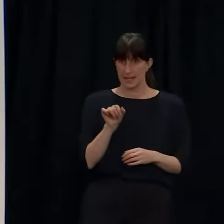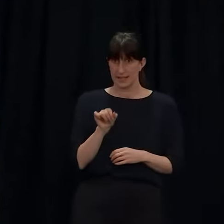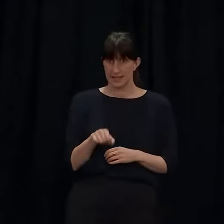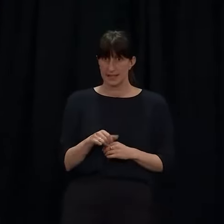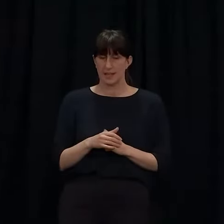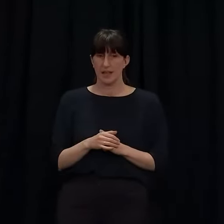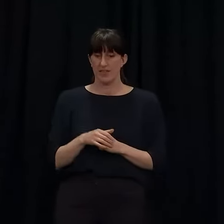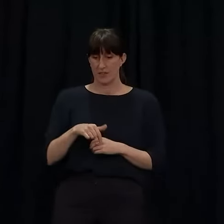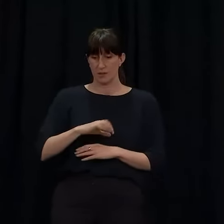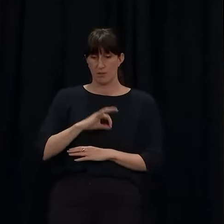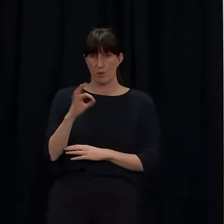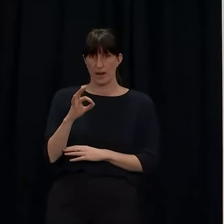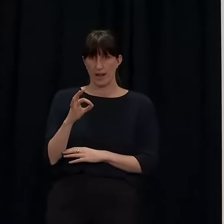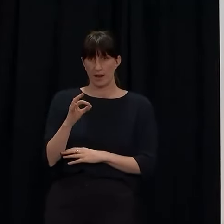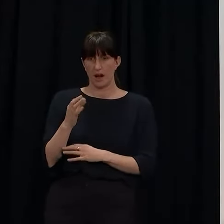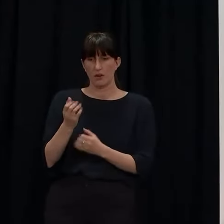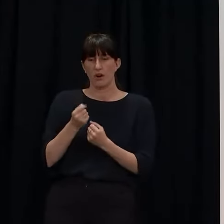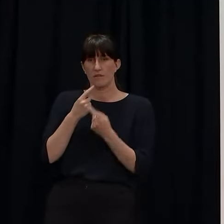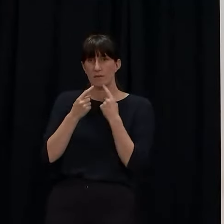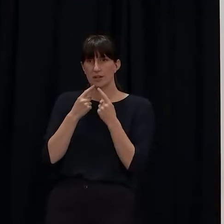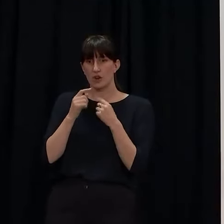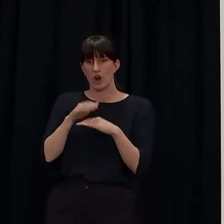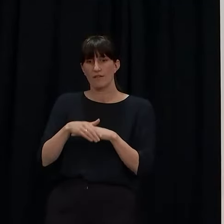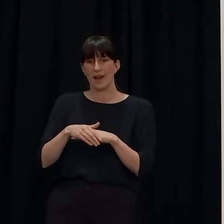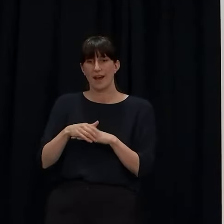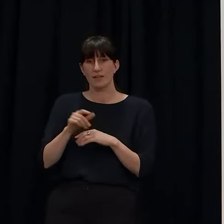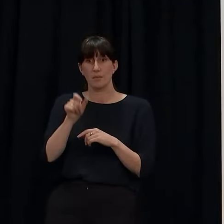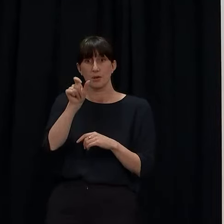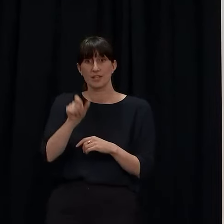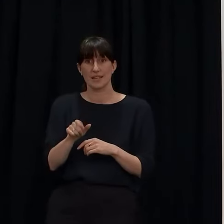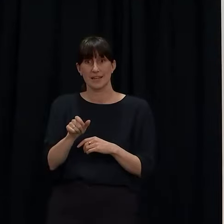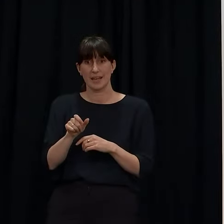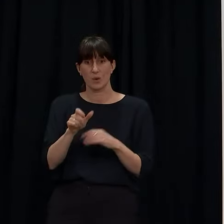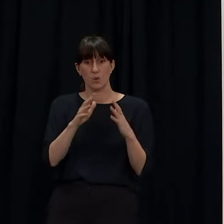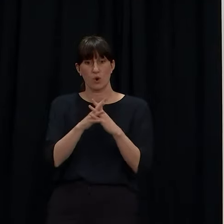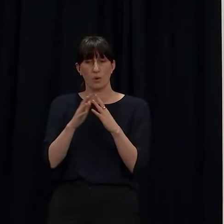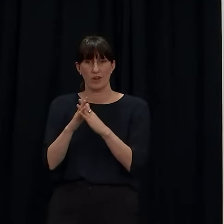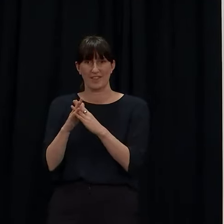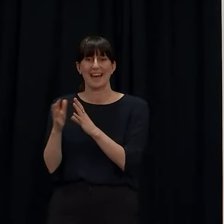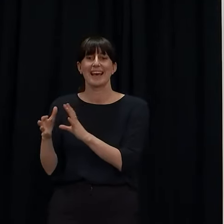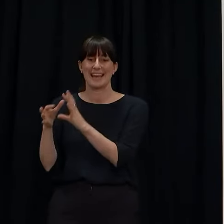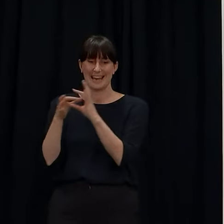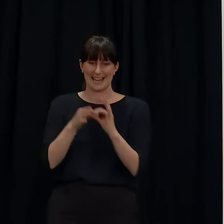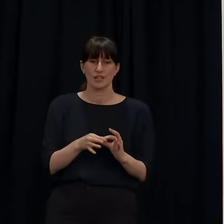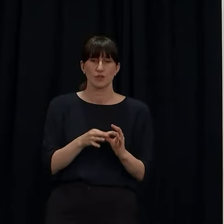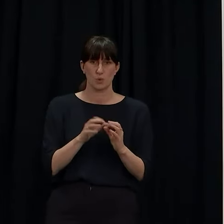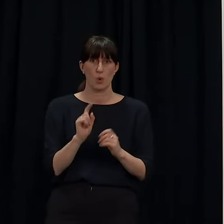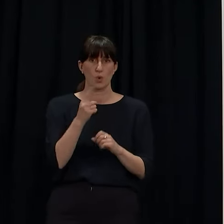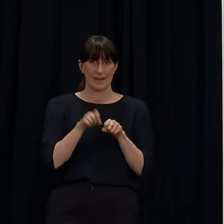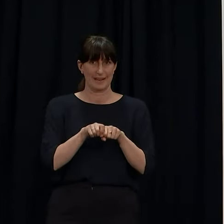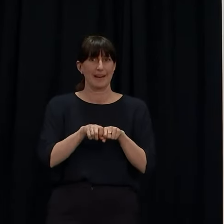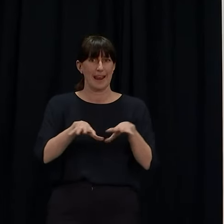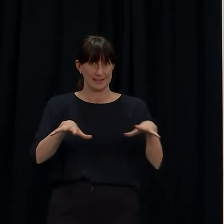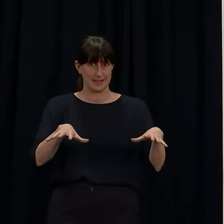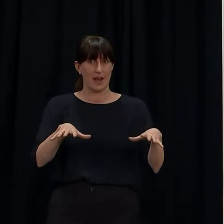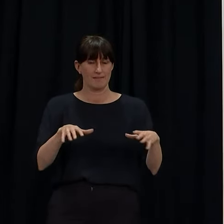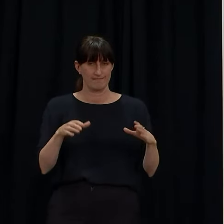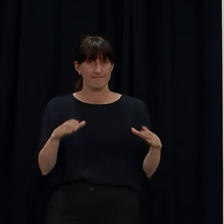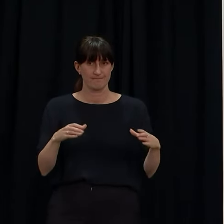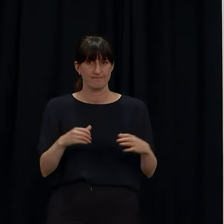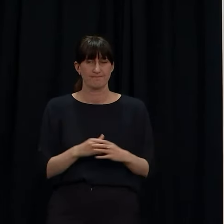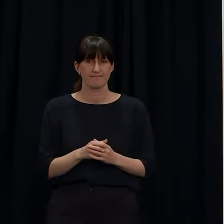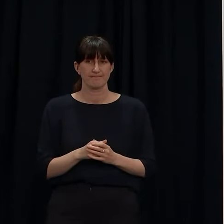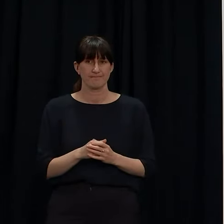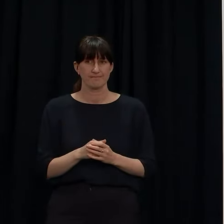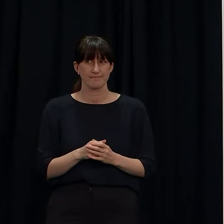I've received this morning is there is a link with the large cluster. Still a couple of